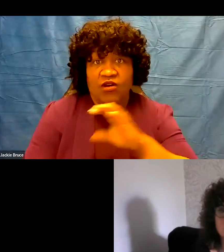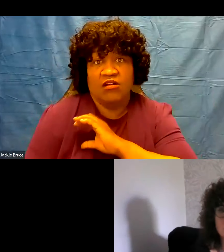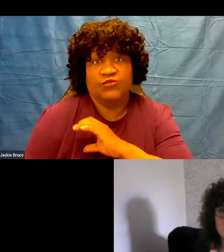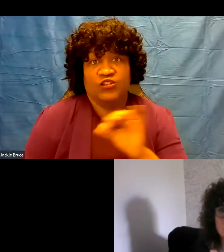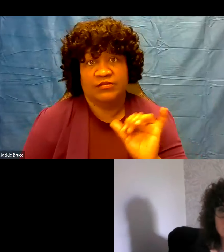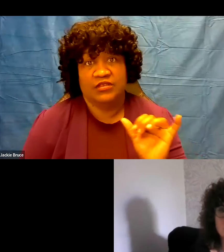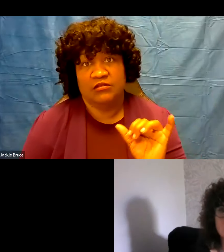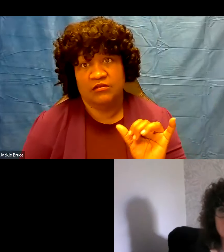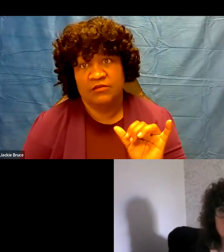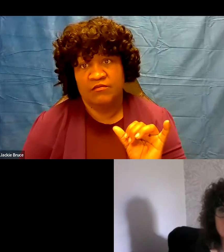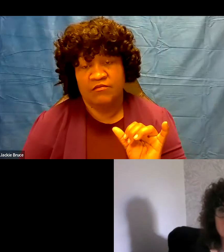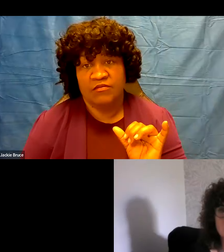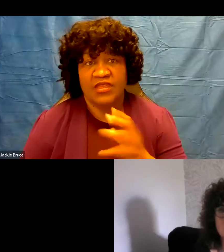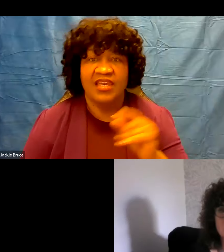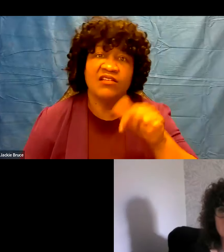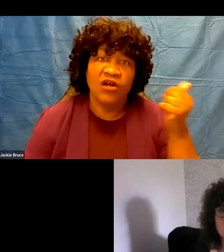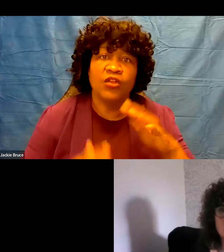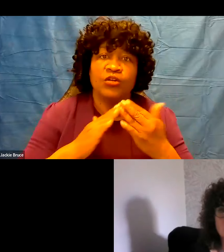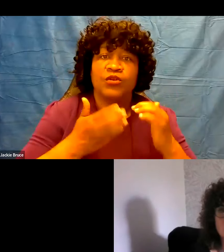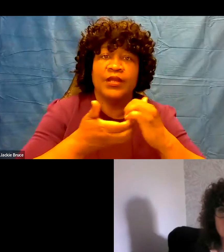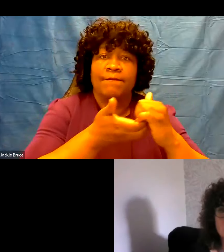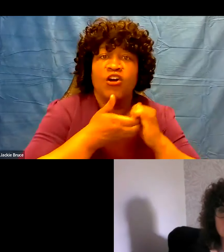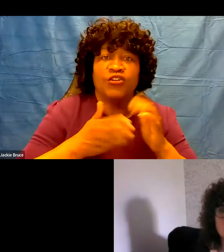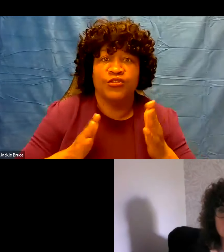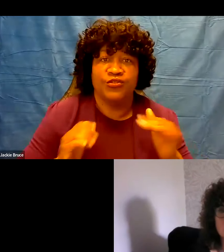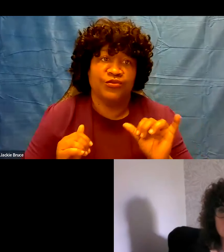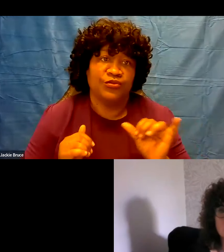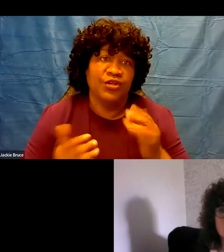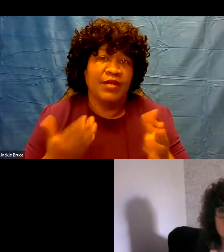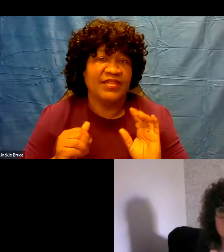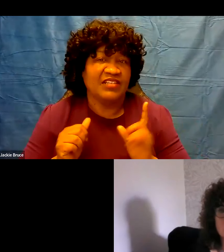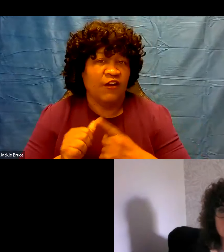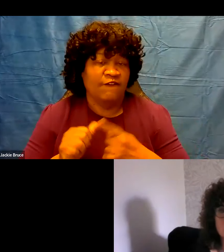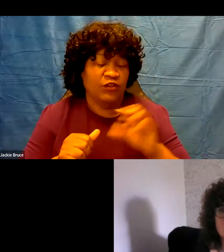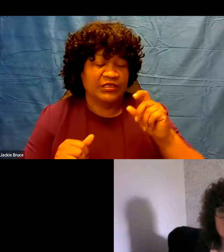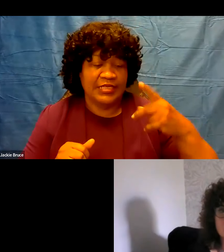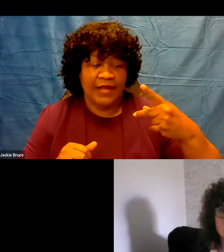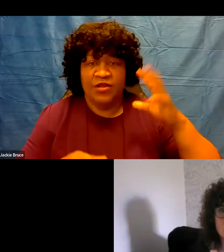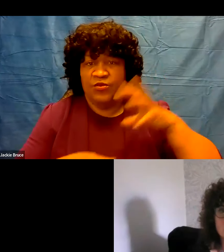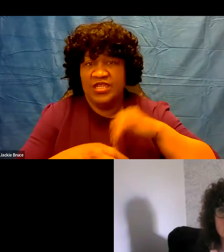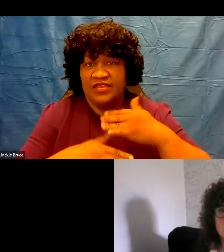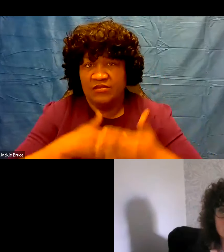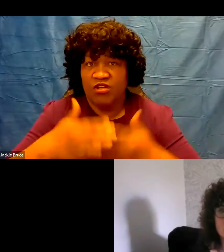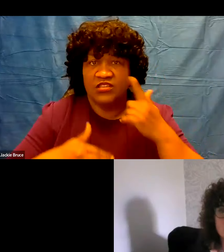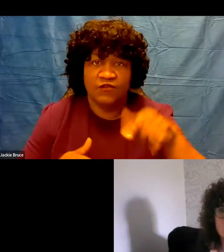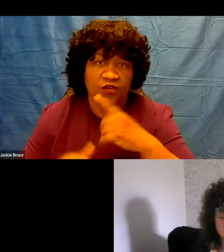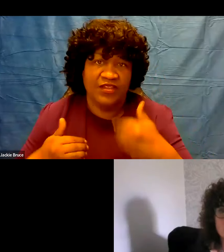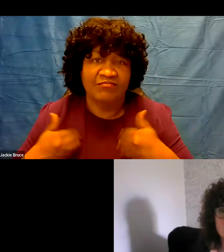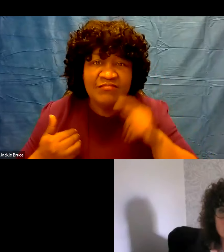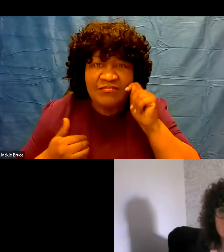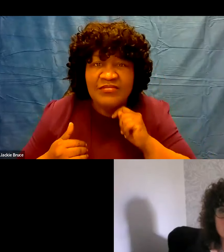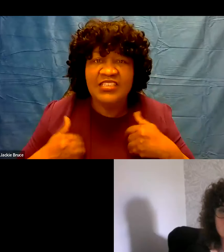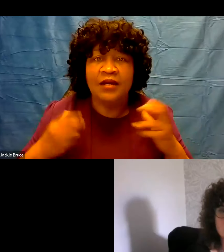and other community partners who may be that first step in this process for young people. So those were